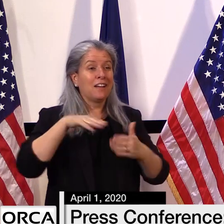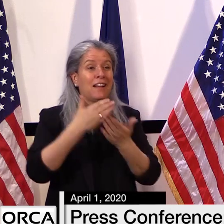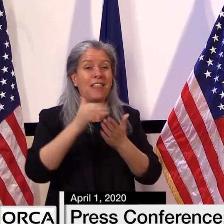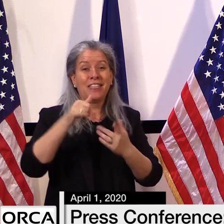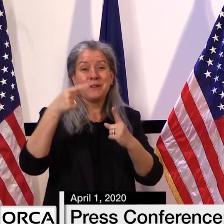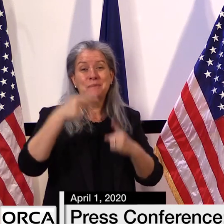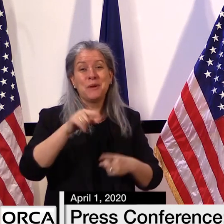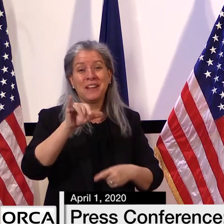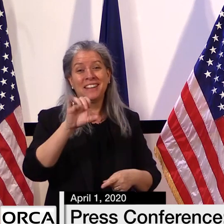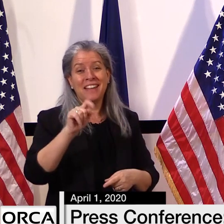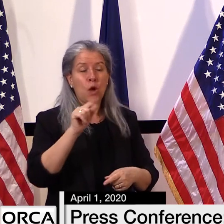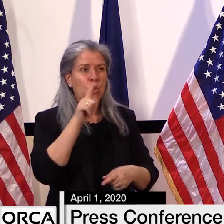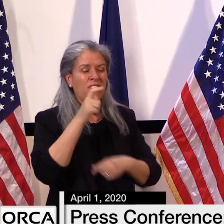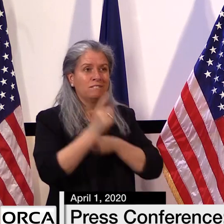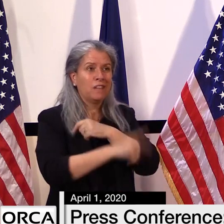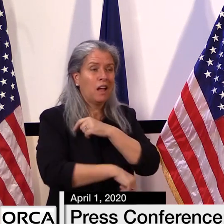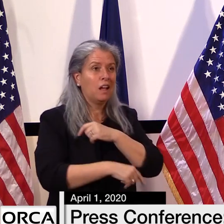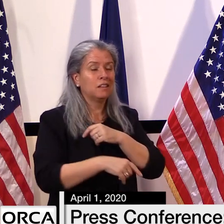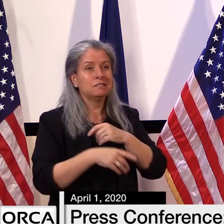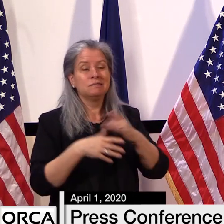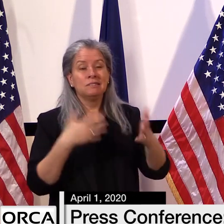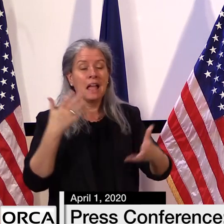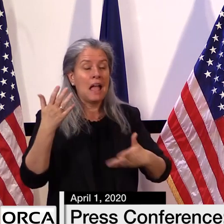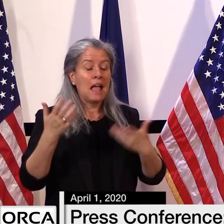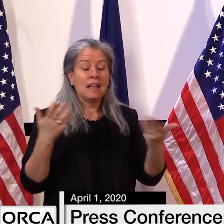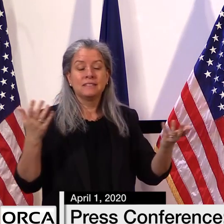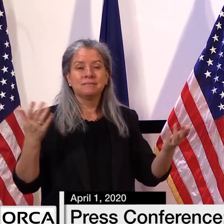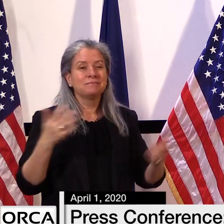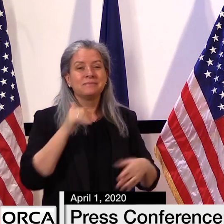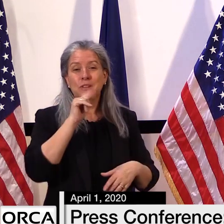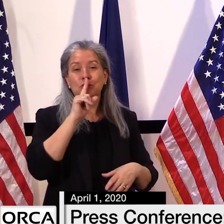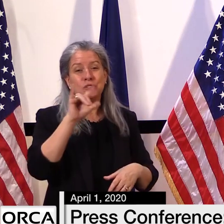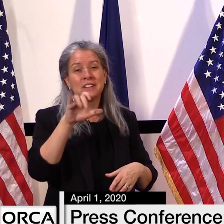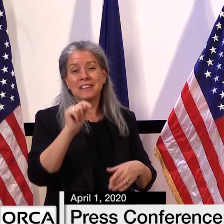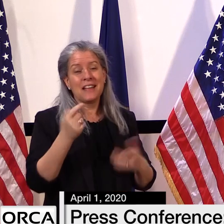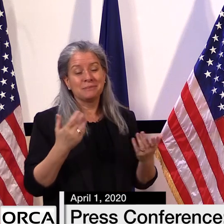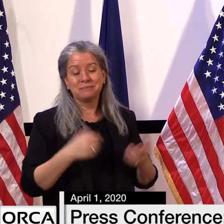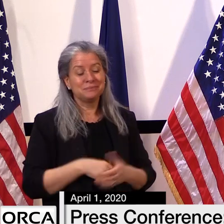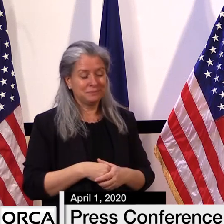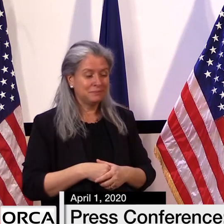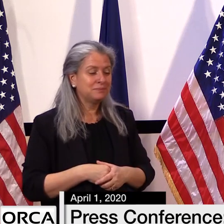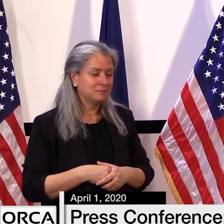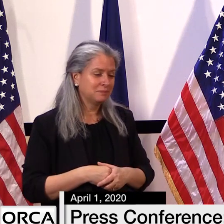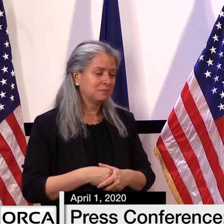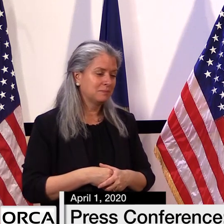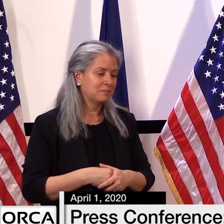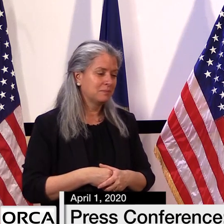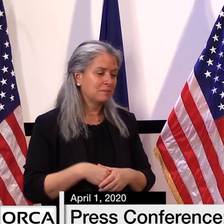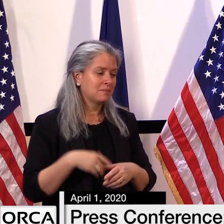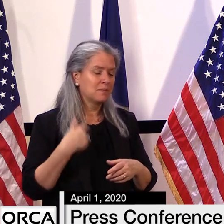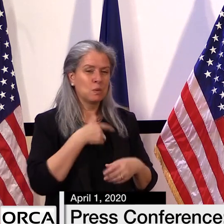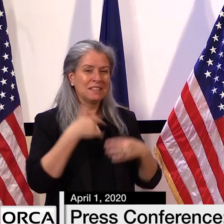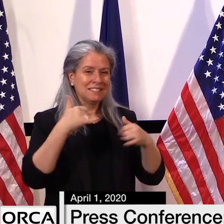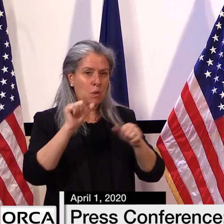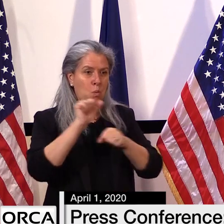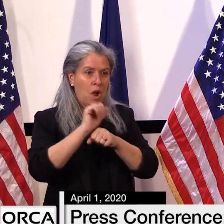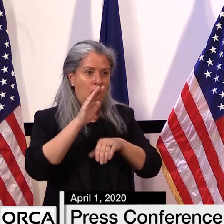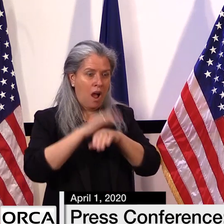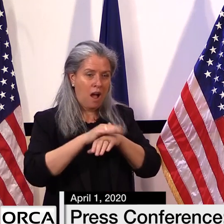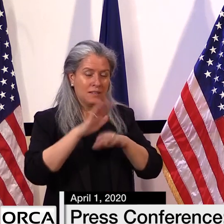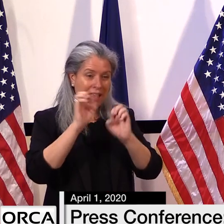We haven't gotten to that point where we've directly explored what the actual enforcement posture is going to be. We're still working on